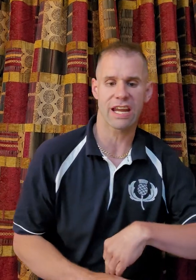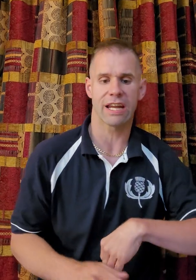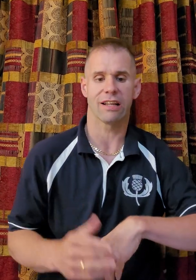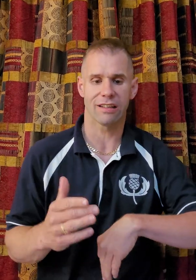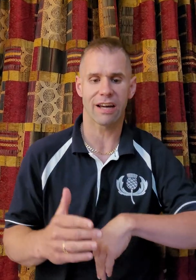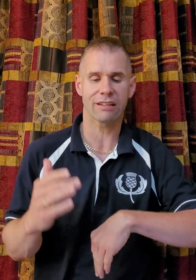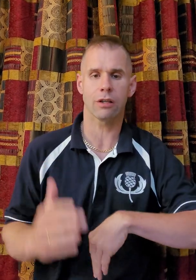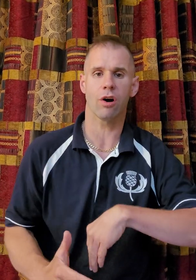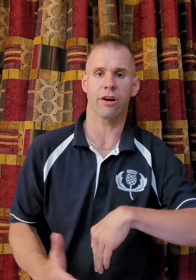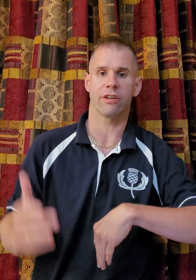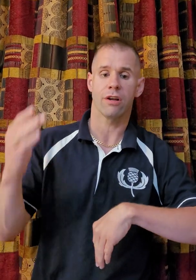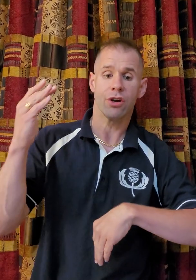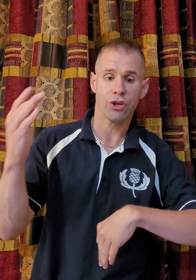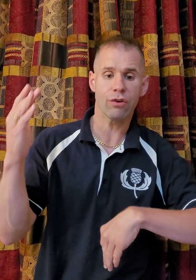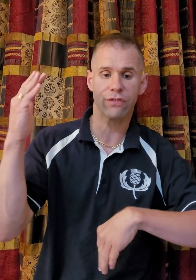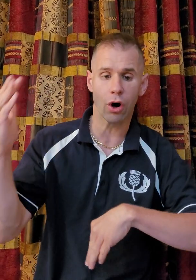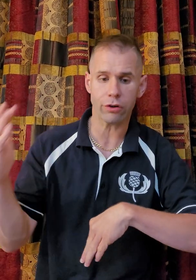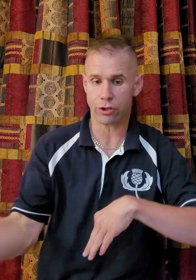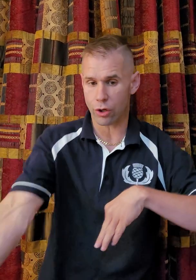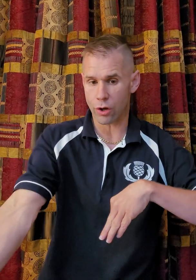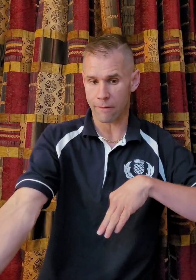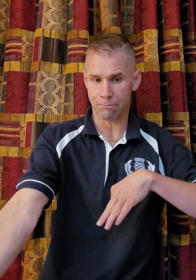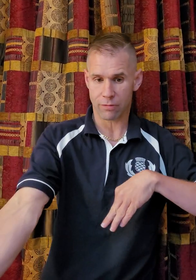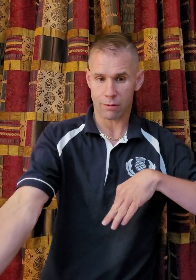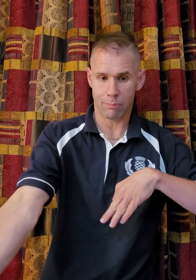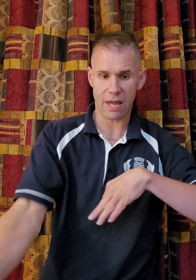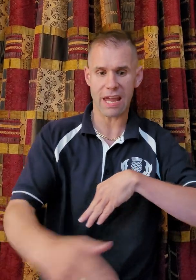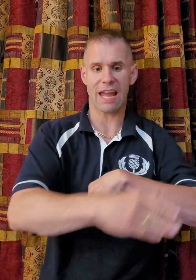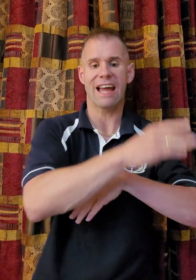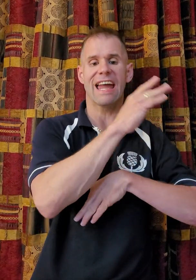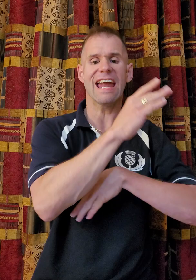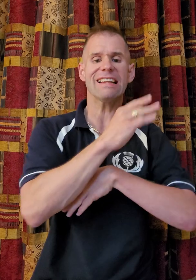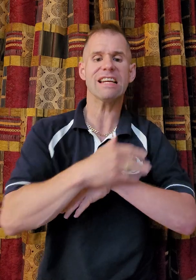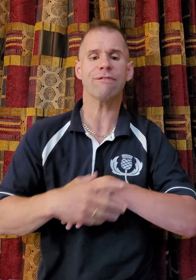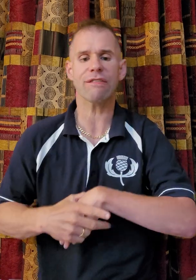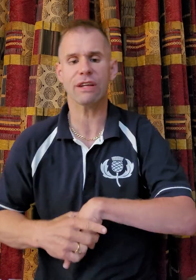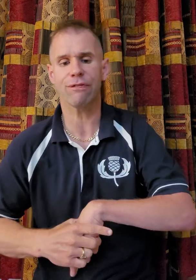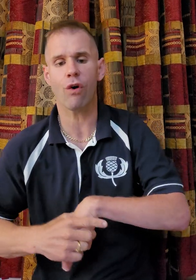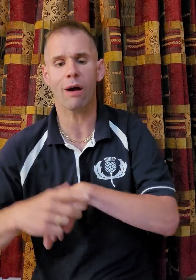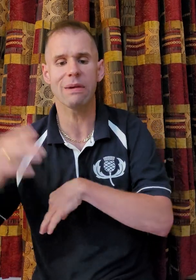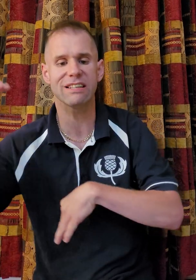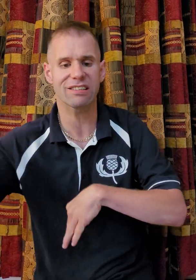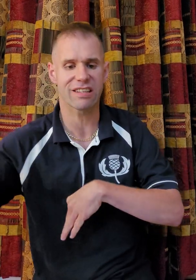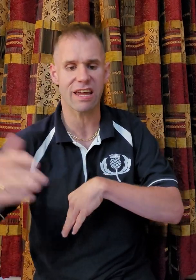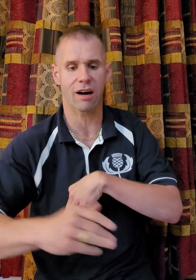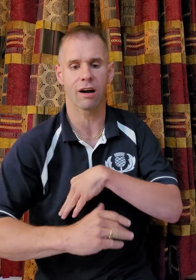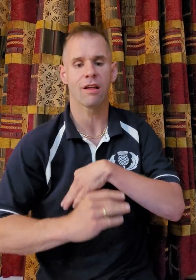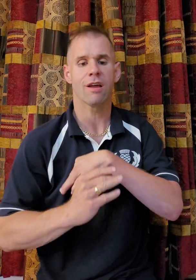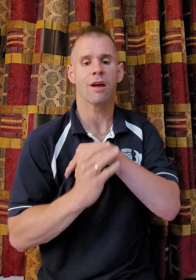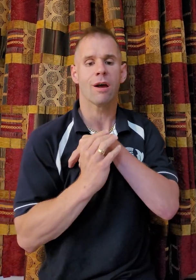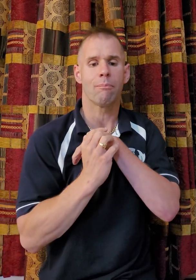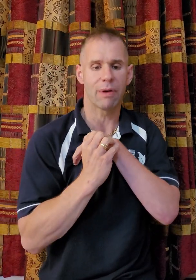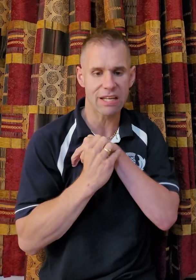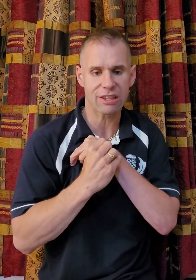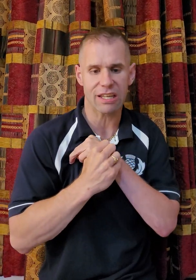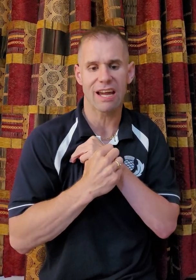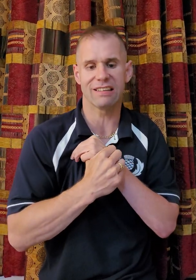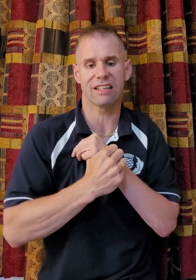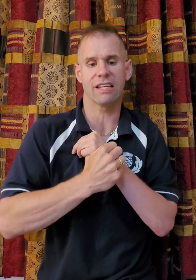say, landlord, you've got to pay. 1854 means it's there. Beneath it is